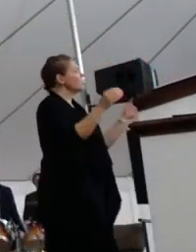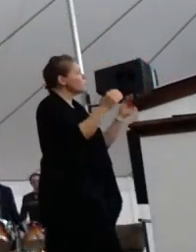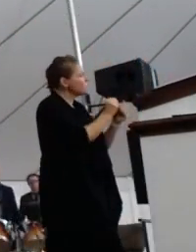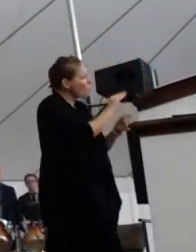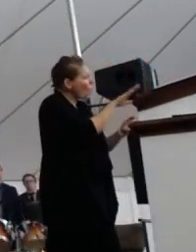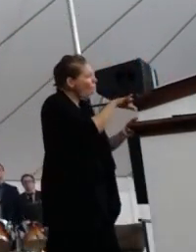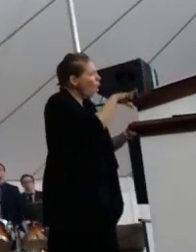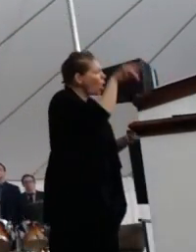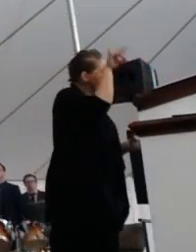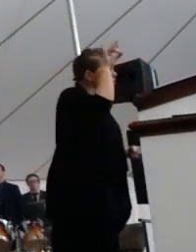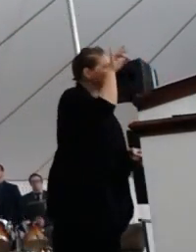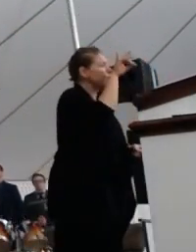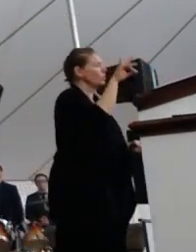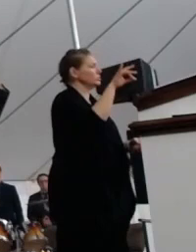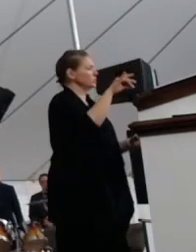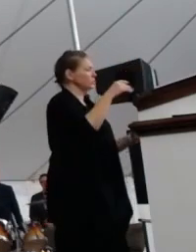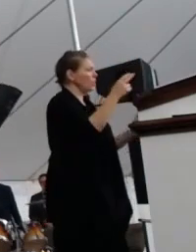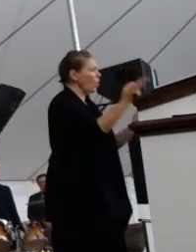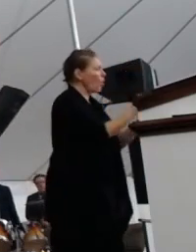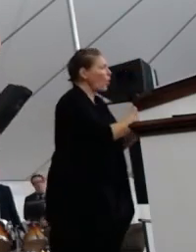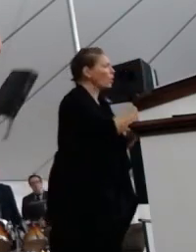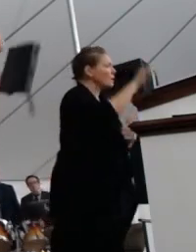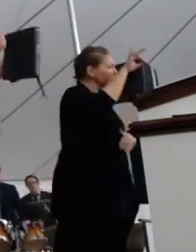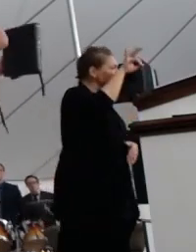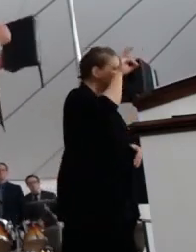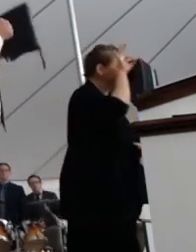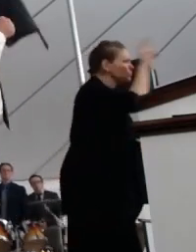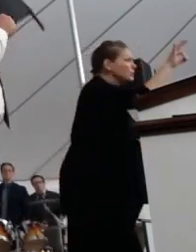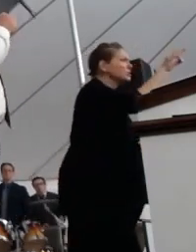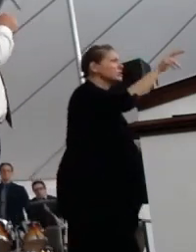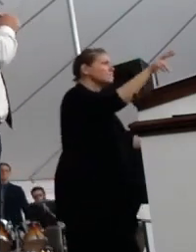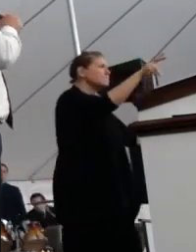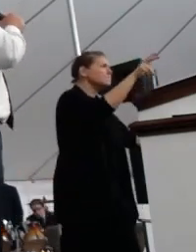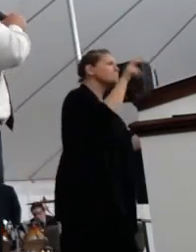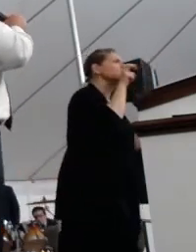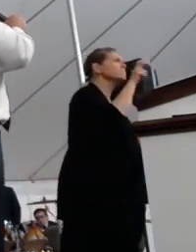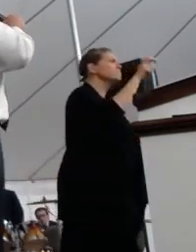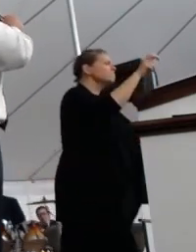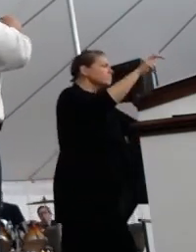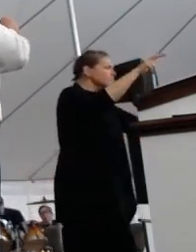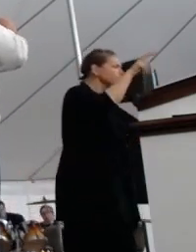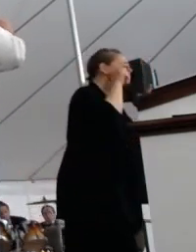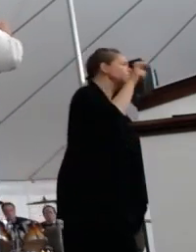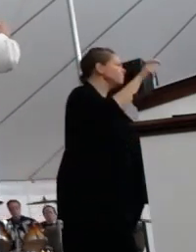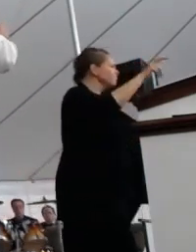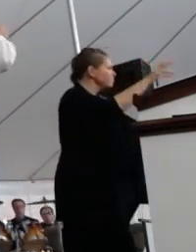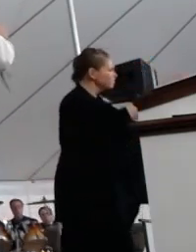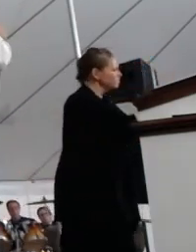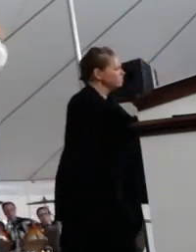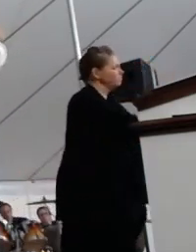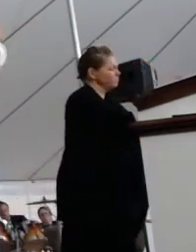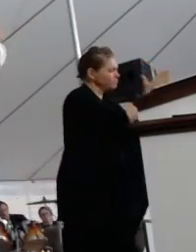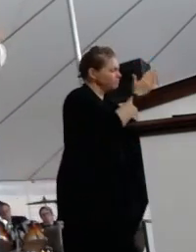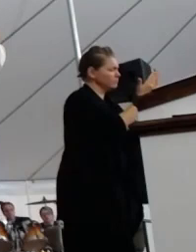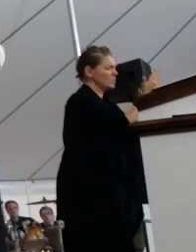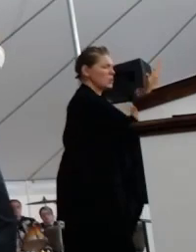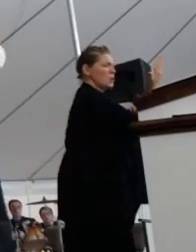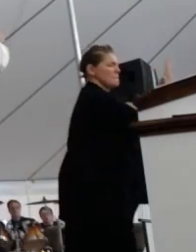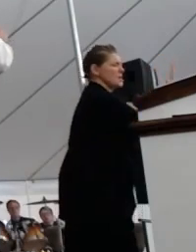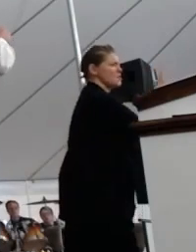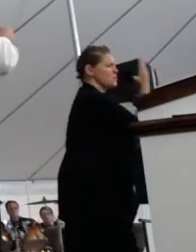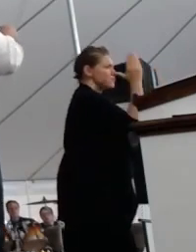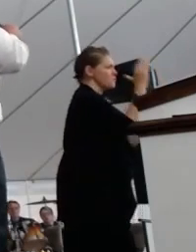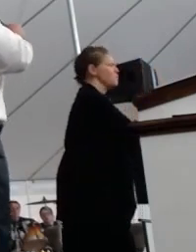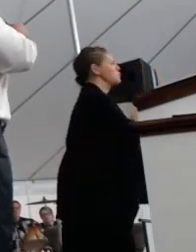Ghost apostolic holiness preaching you get, that's more of the mirror that's opened up to your soul. And the more you get